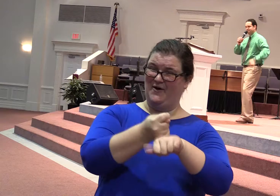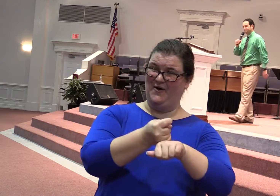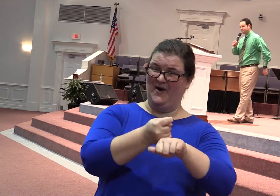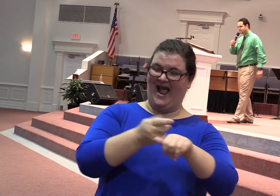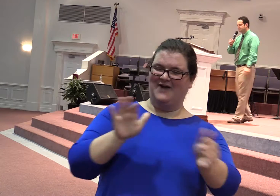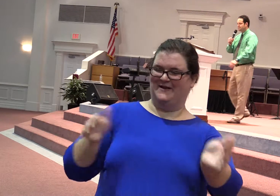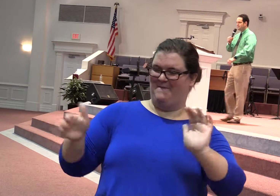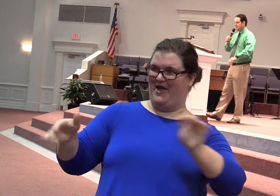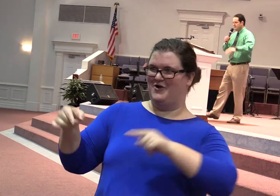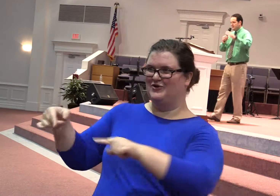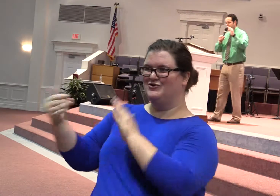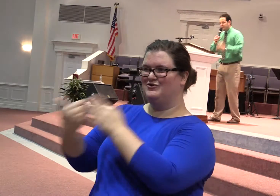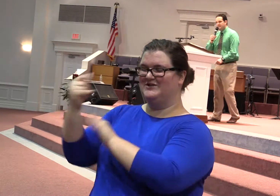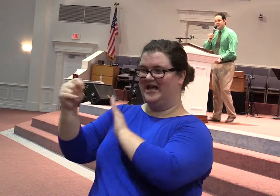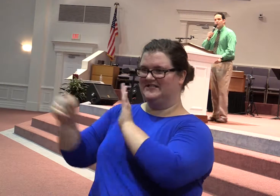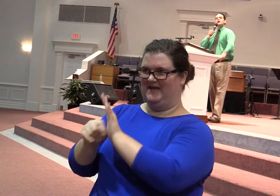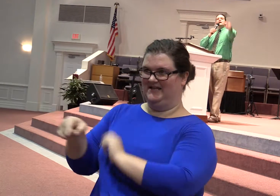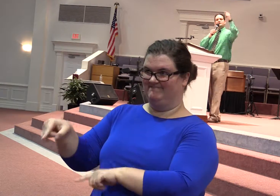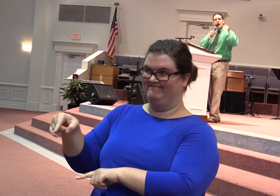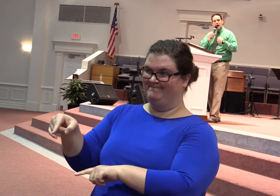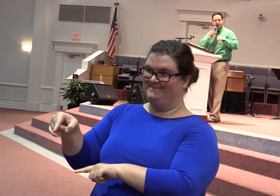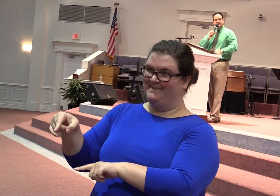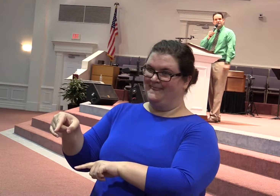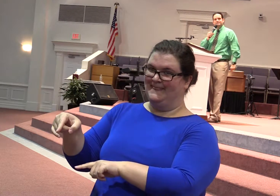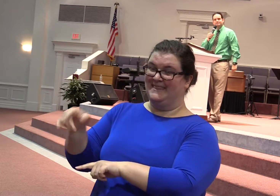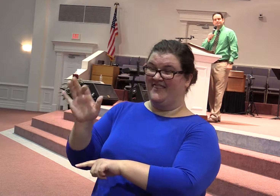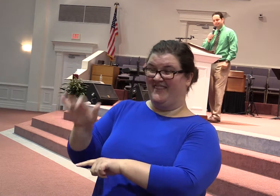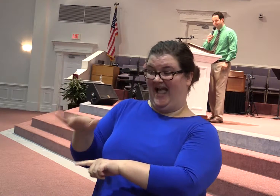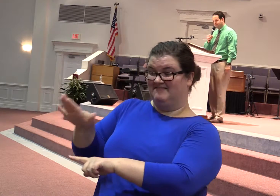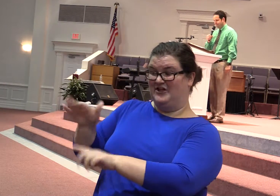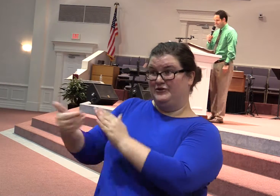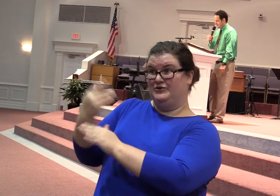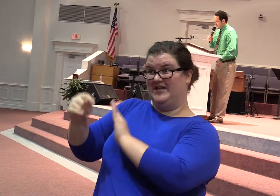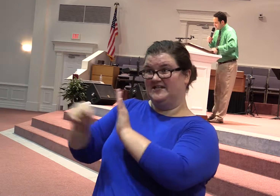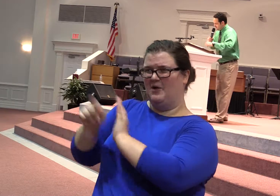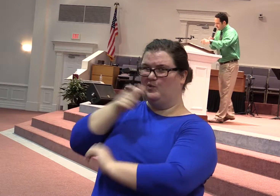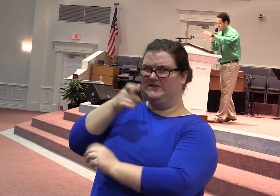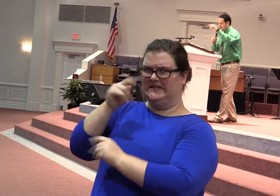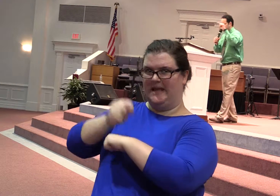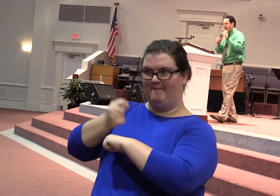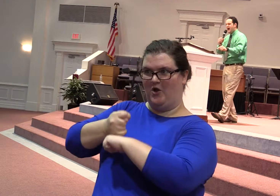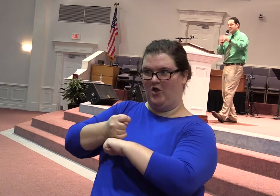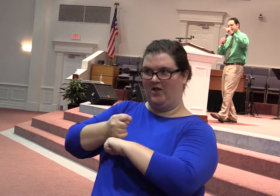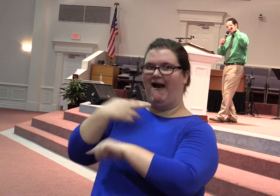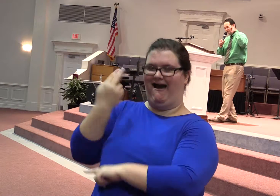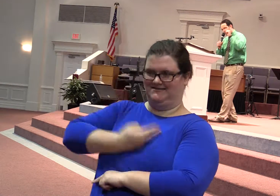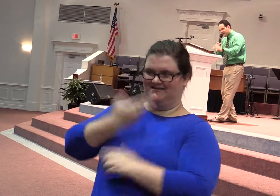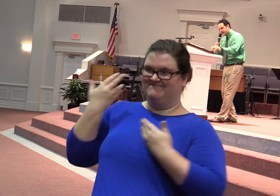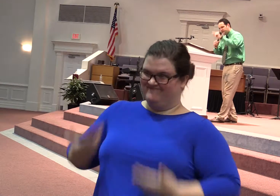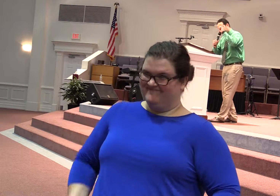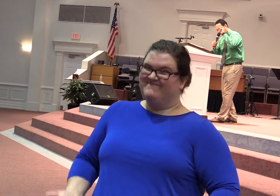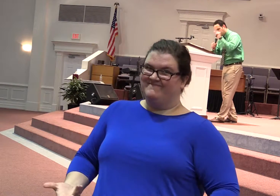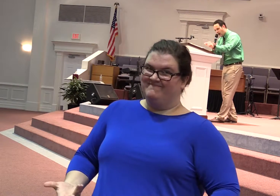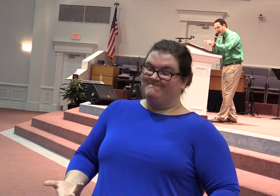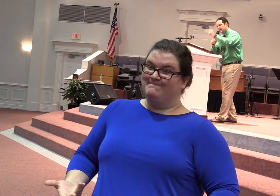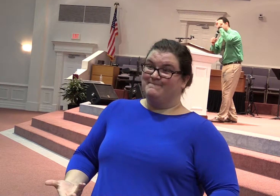Testament. Amen. The temple is us. Right. Yeah. Come on. Amen. Since God never was pleased